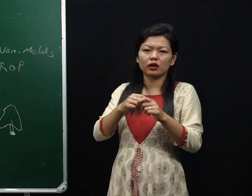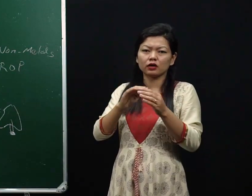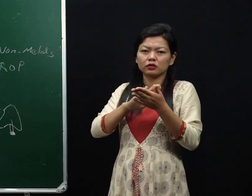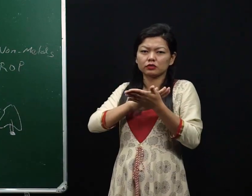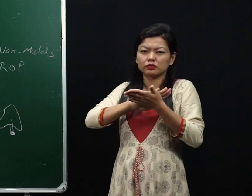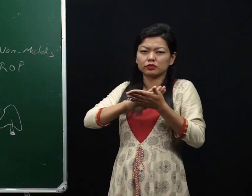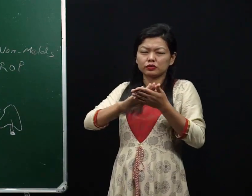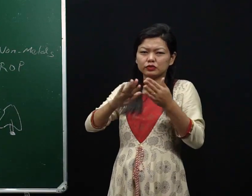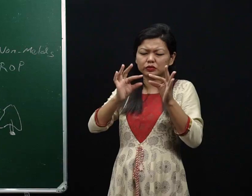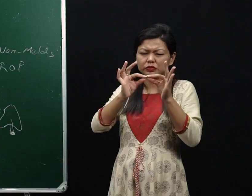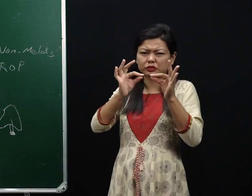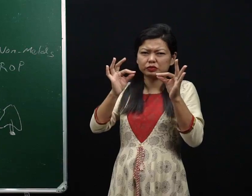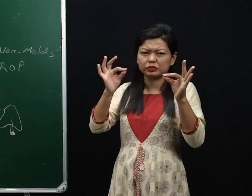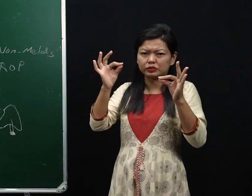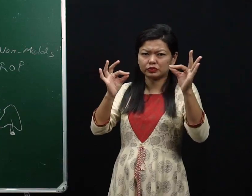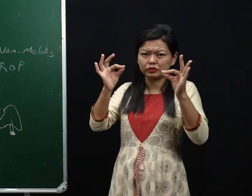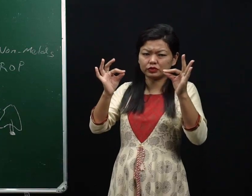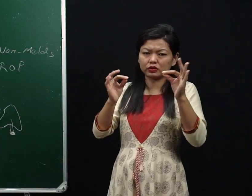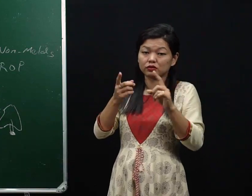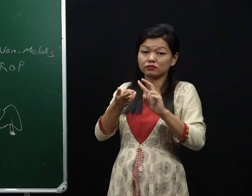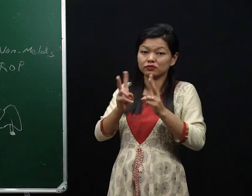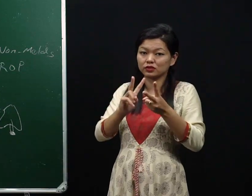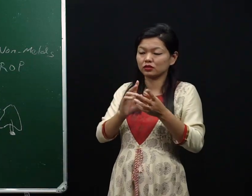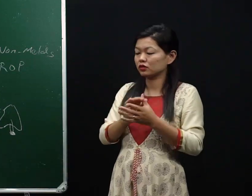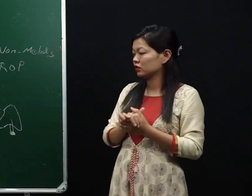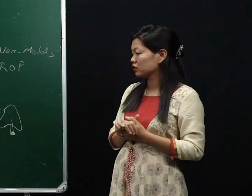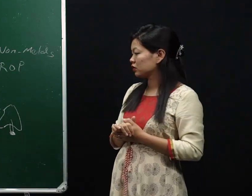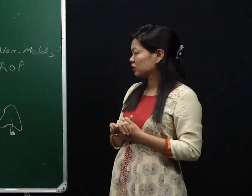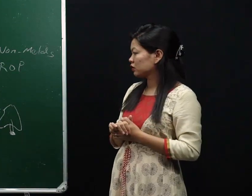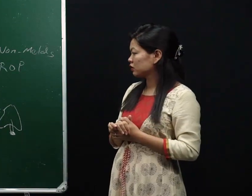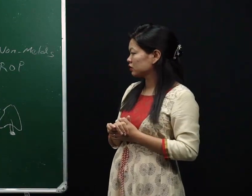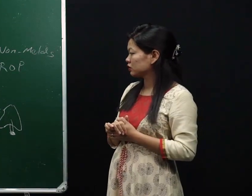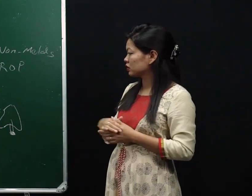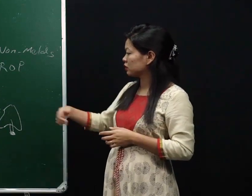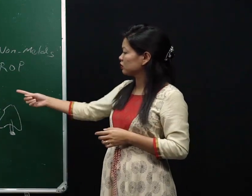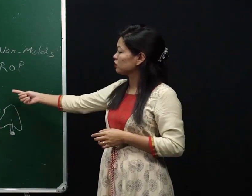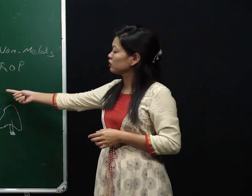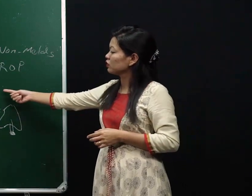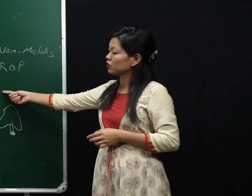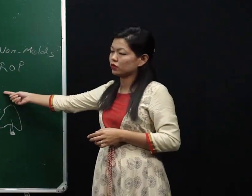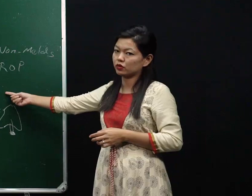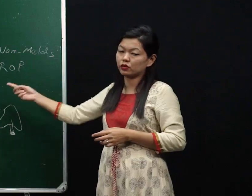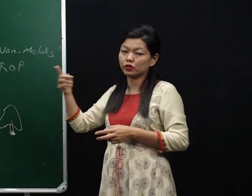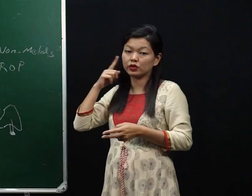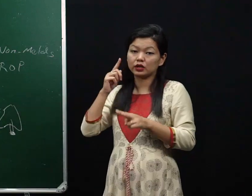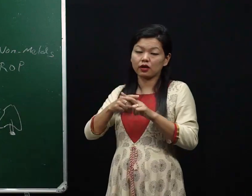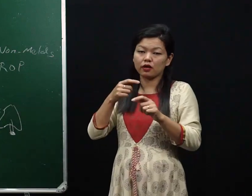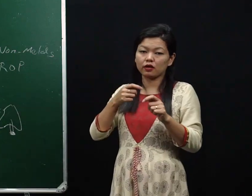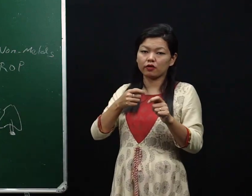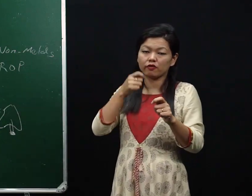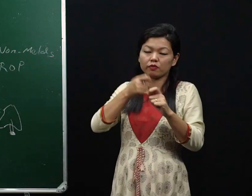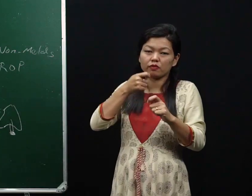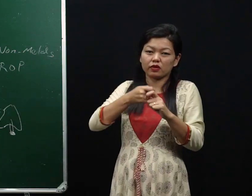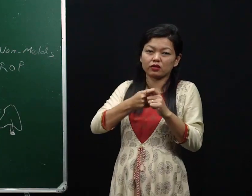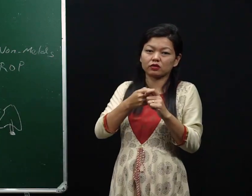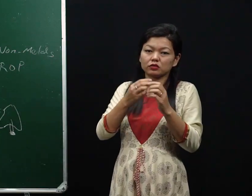like an aluminum foil, right? Because it will just break. Or we cannot expect the wood to behave like a gold, or to